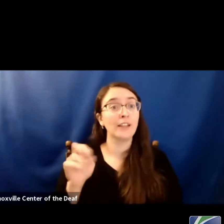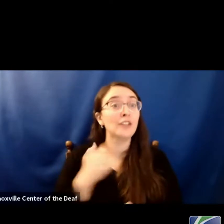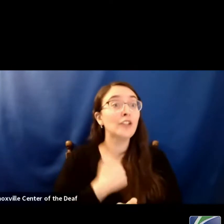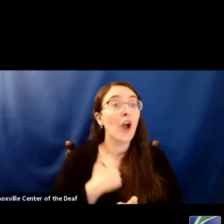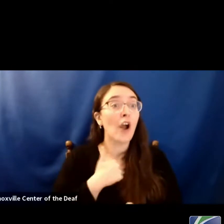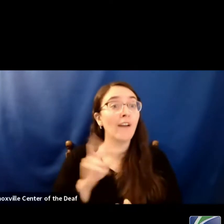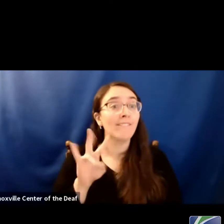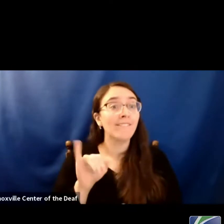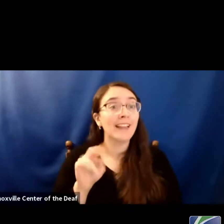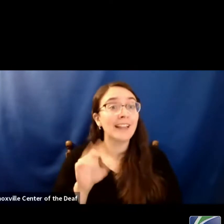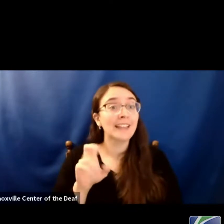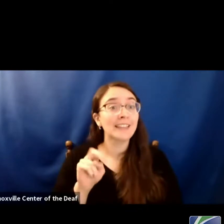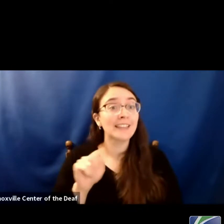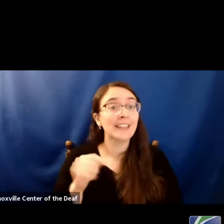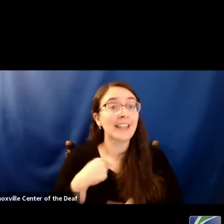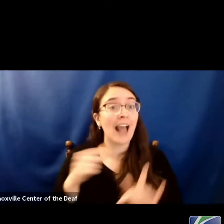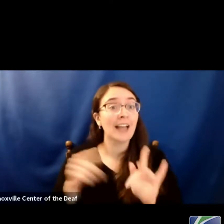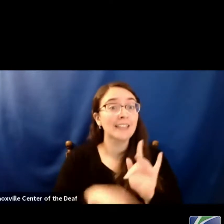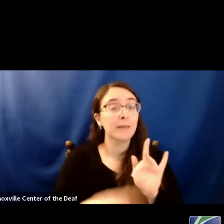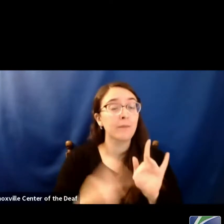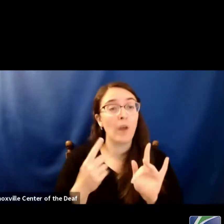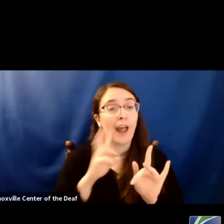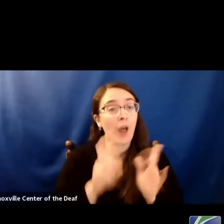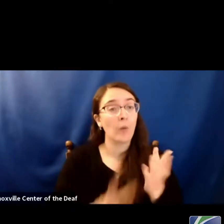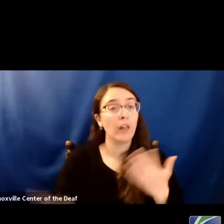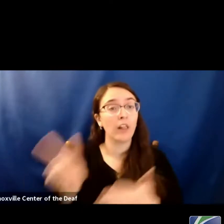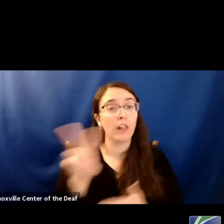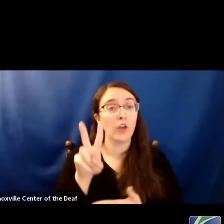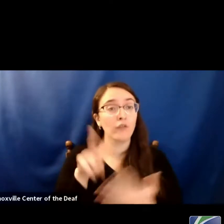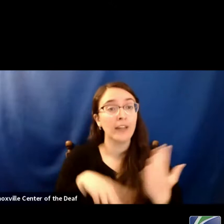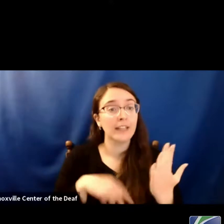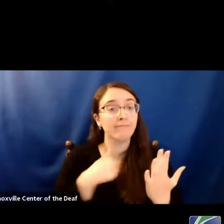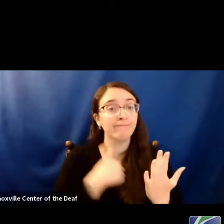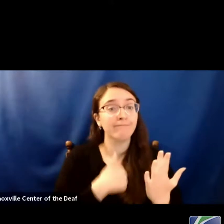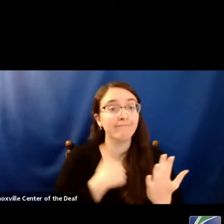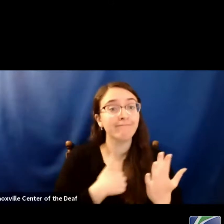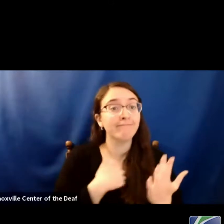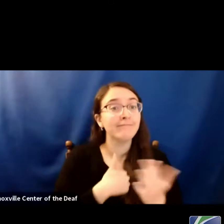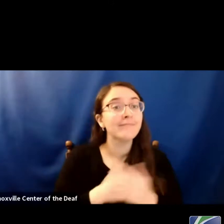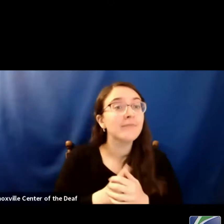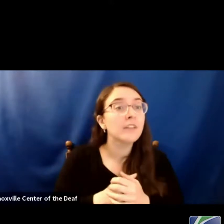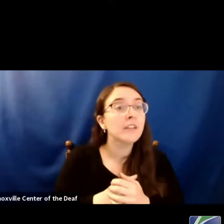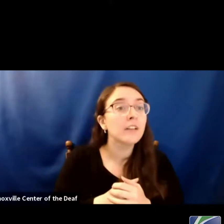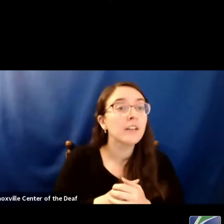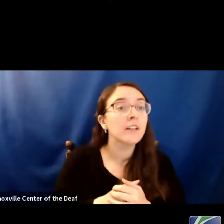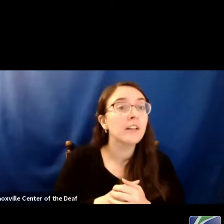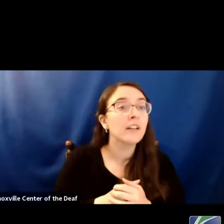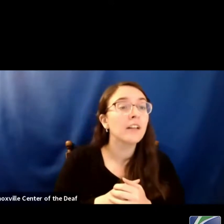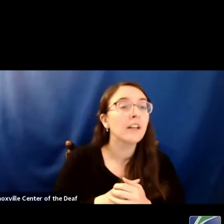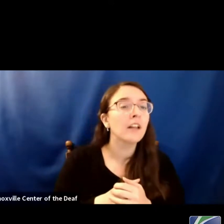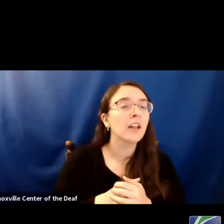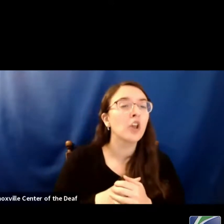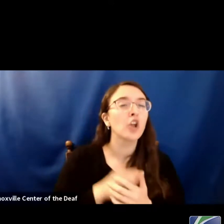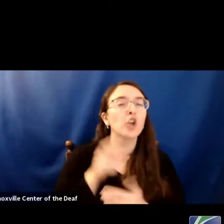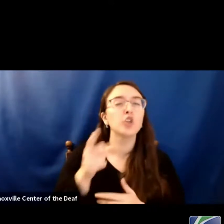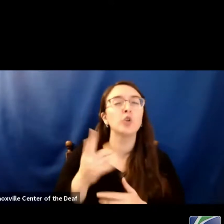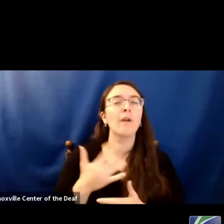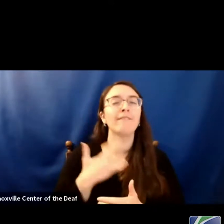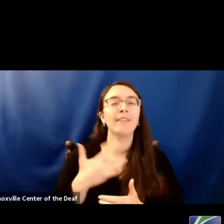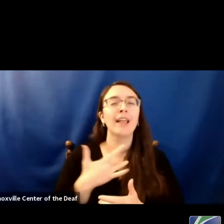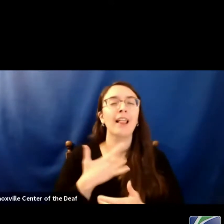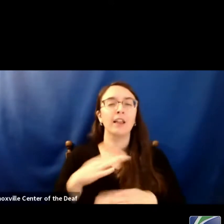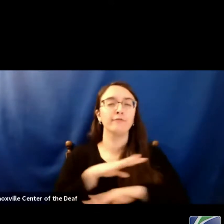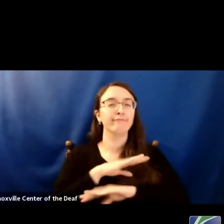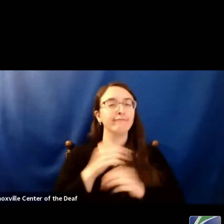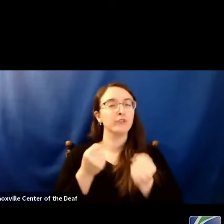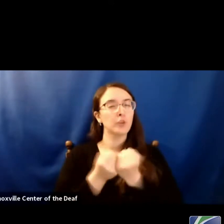Vincent. I seem to skip a question. I'll now go back and read that one. My apologies, Vincent. Do you feel adequately supported